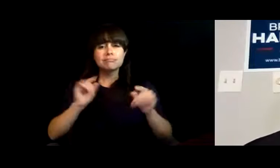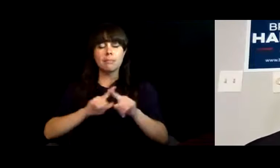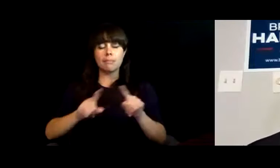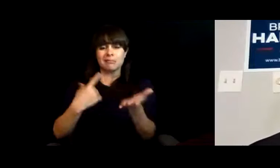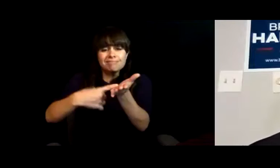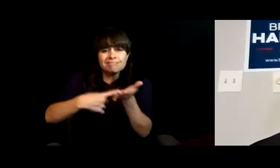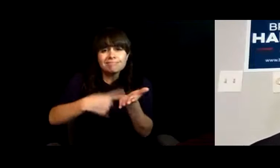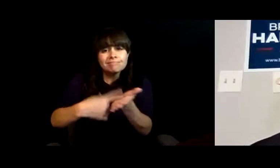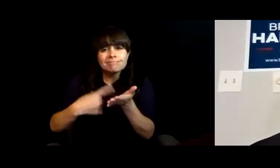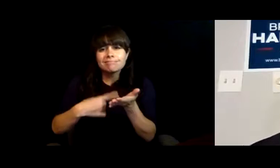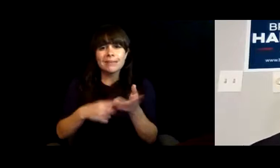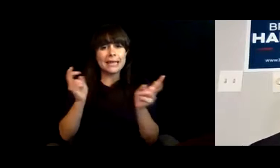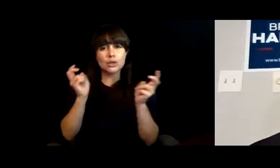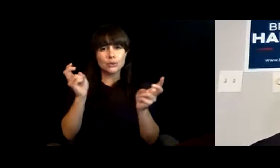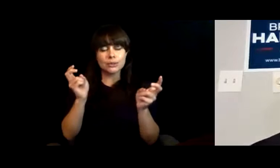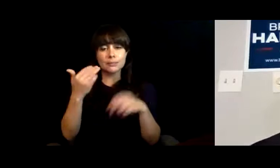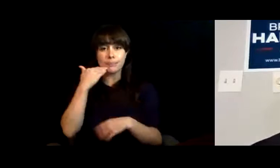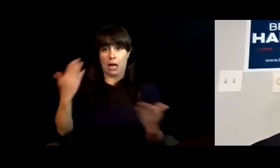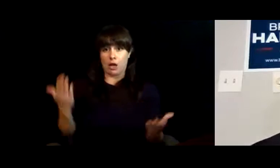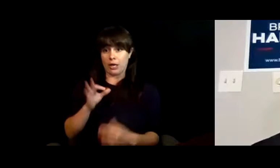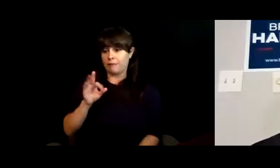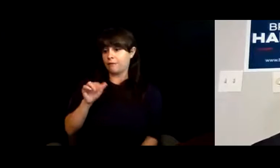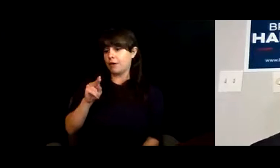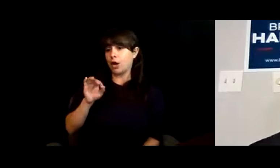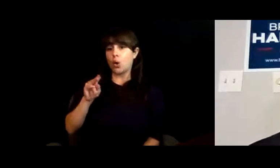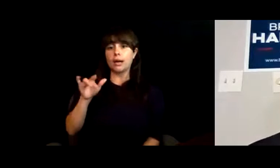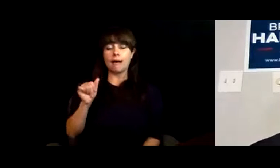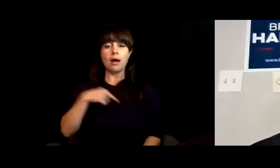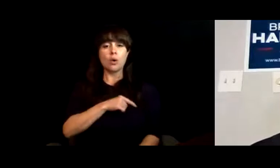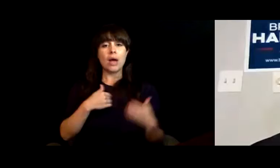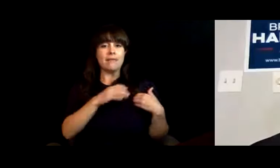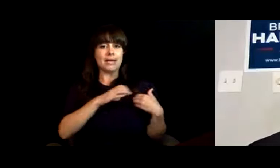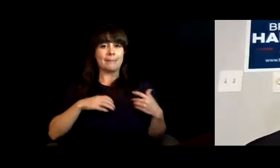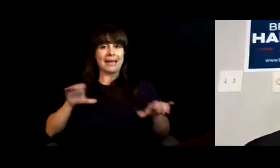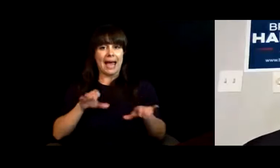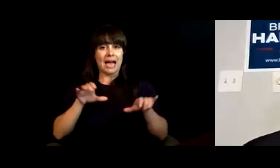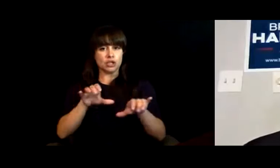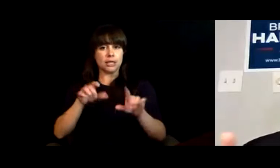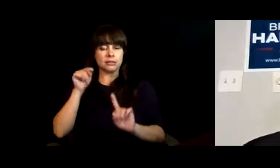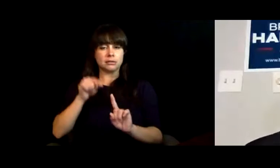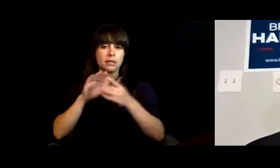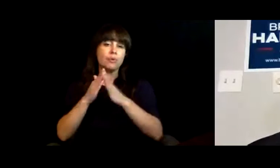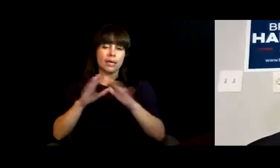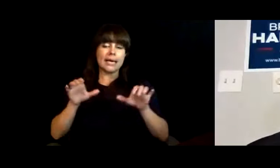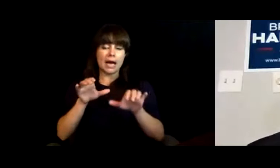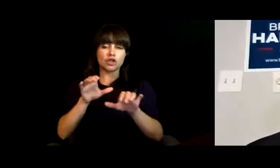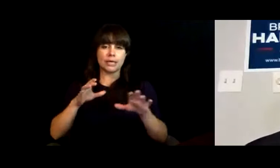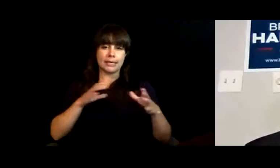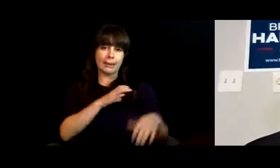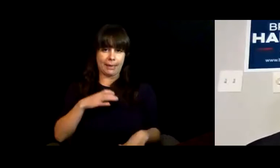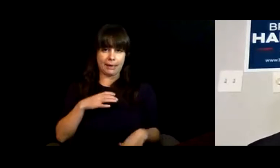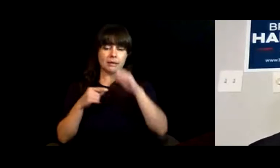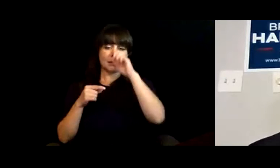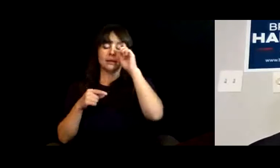know through here in Franconia, there's a community action committee through the Fairfax County Police Department. And they have them in multiple districts, but